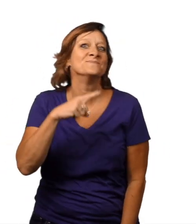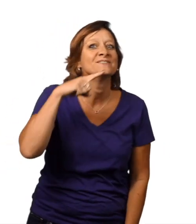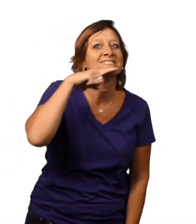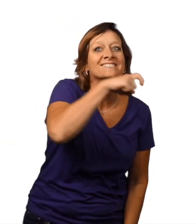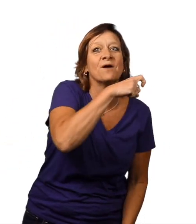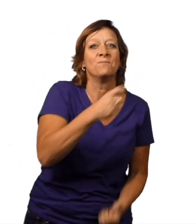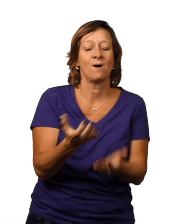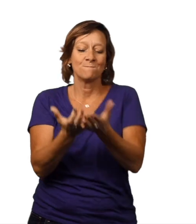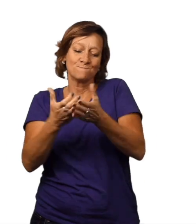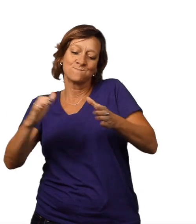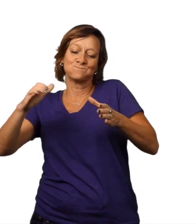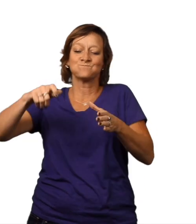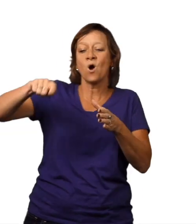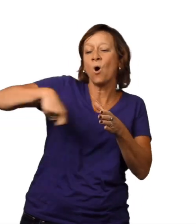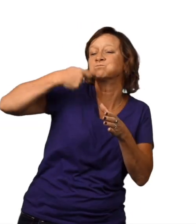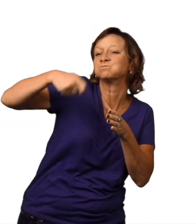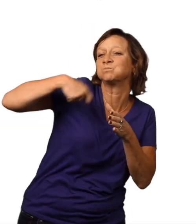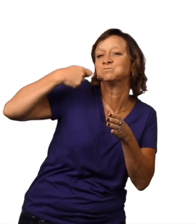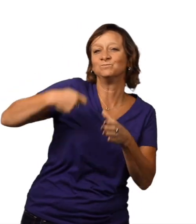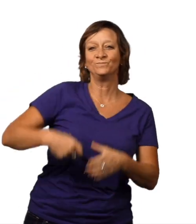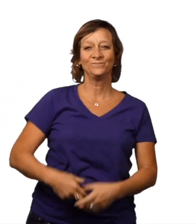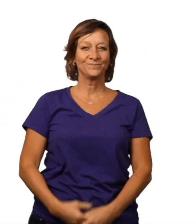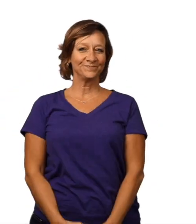Cereal, cereal. Bowl, scoop, eat.